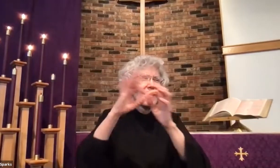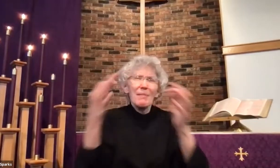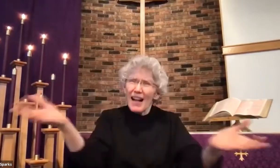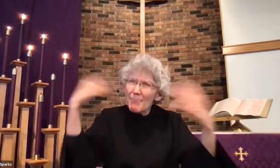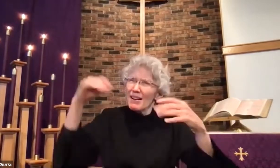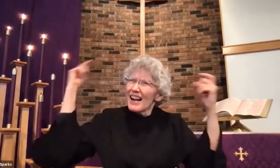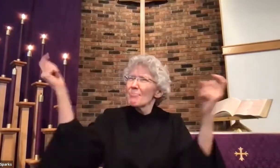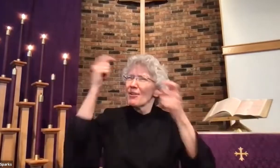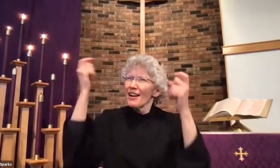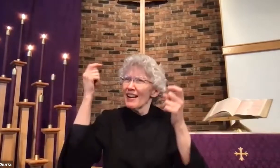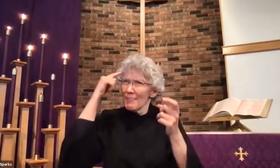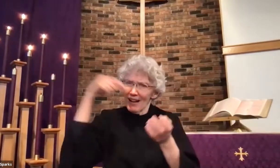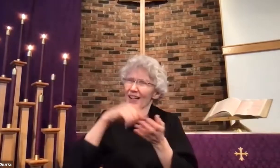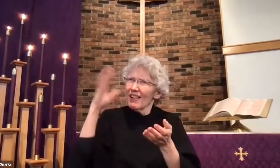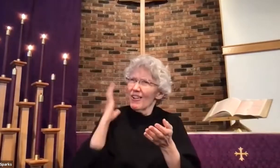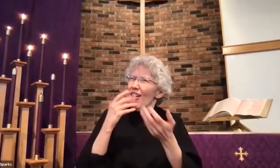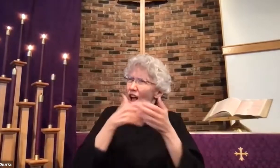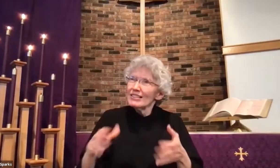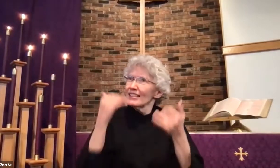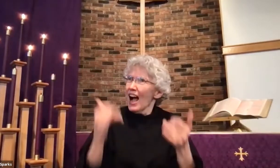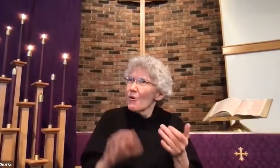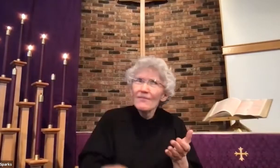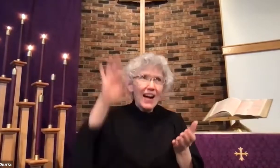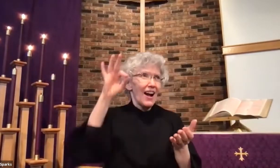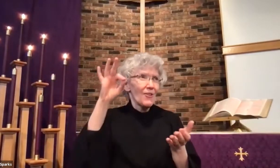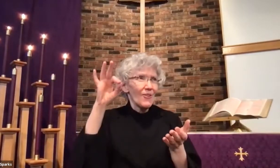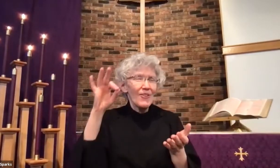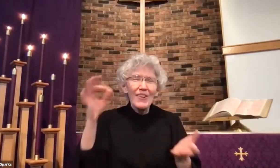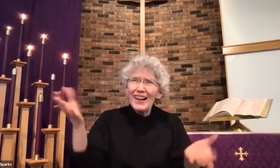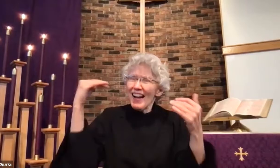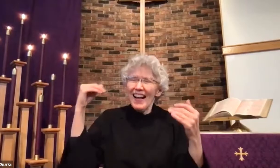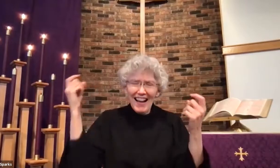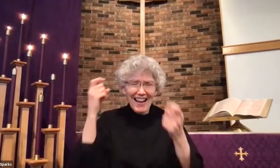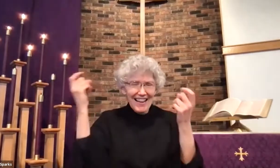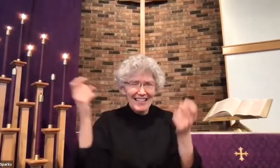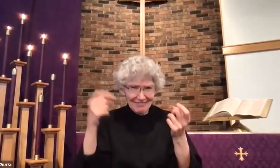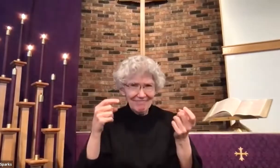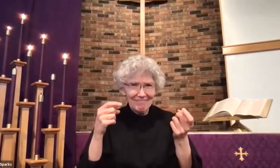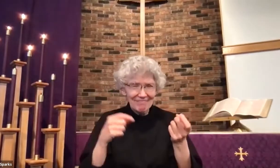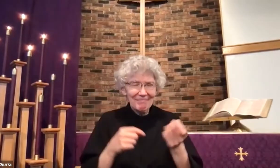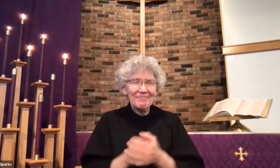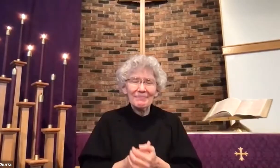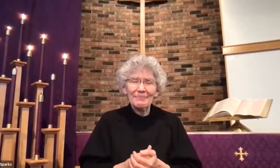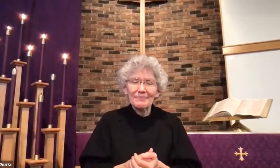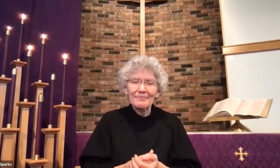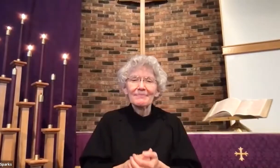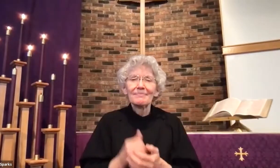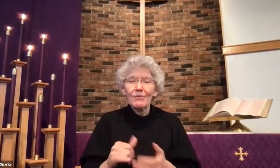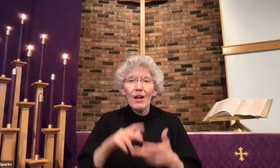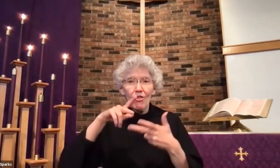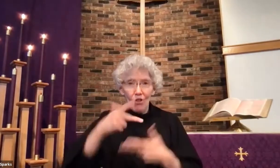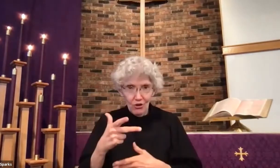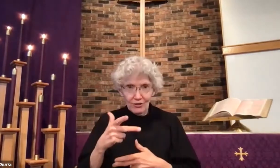she finds it, she will call her friends and neighbors and say to them, "Be happy with me because I have found the coin that I